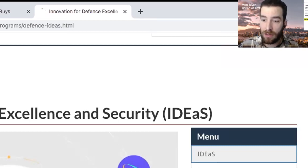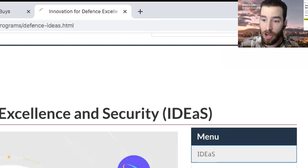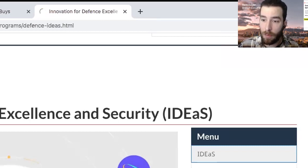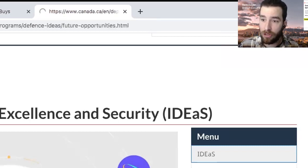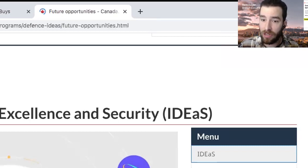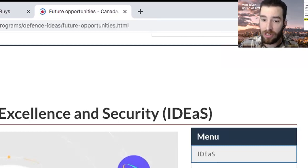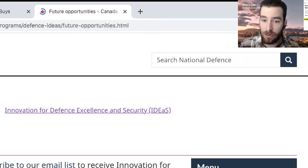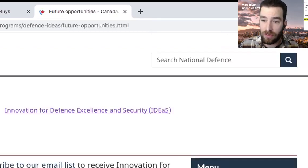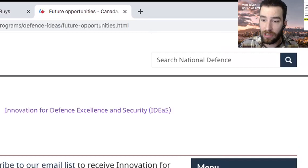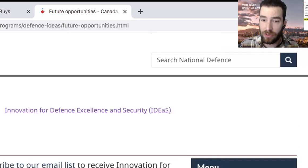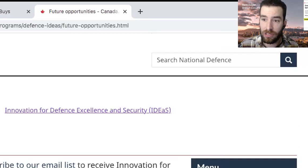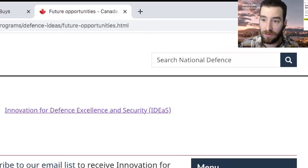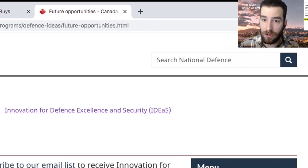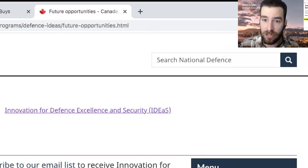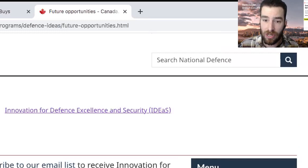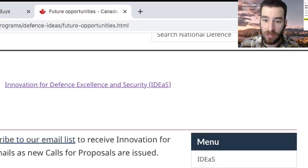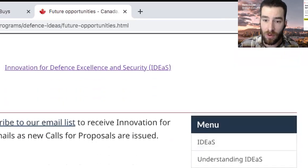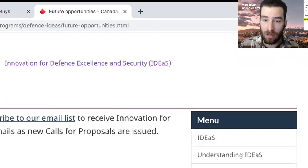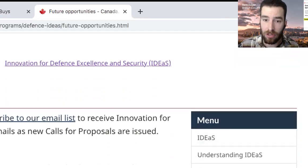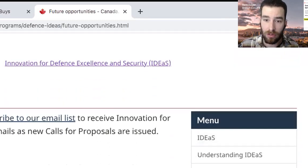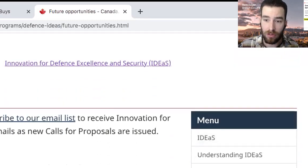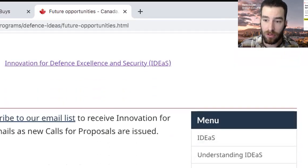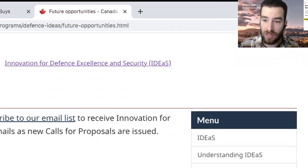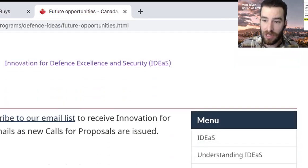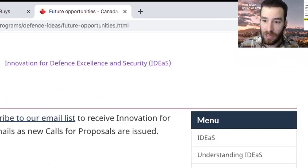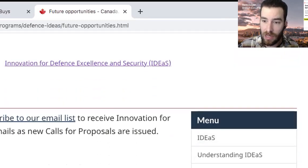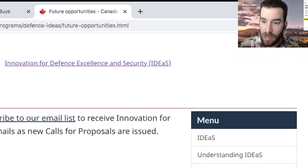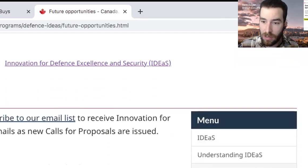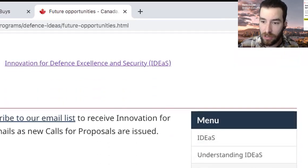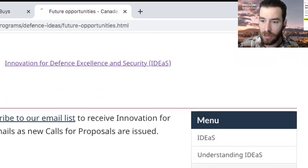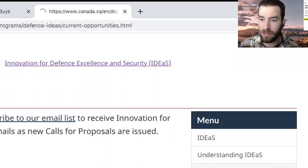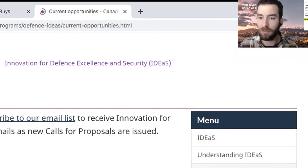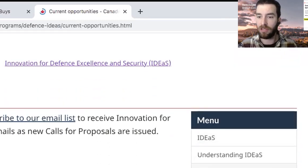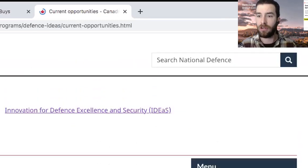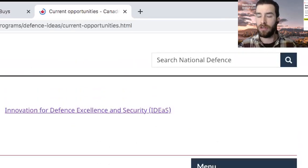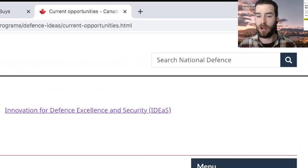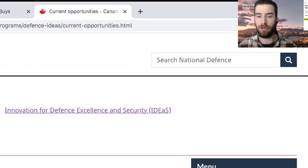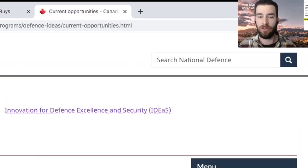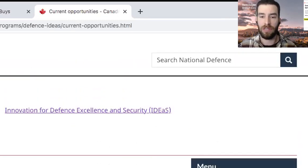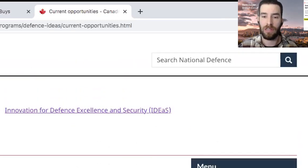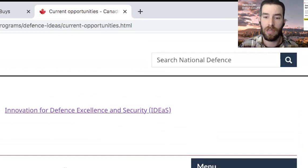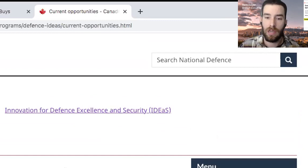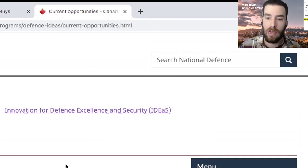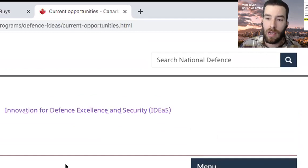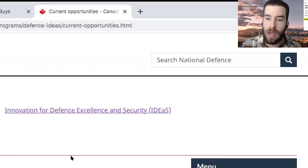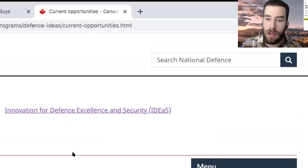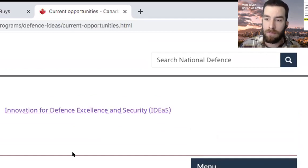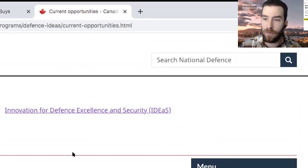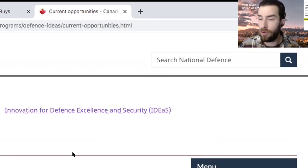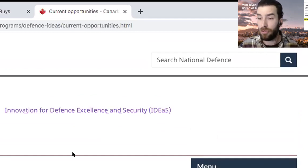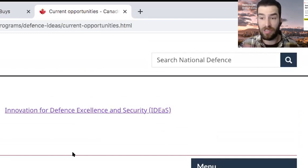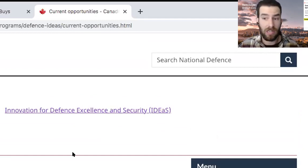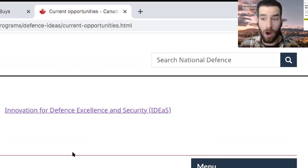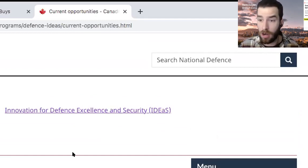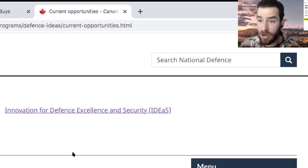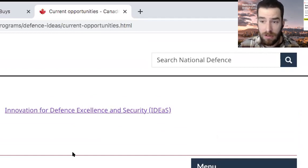And the opportunities are really, really diverse as well. You'll see, sorry, I want it to be in current opportunities. You